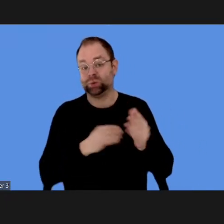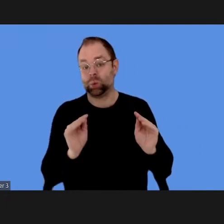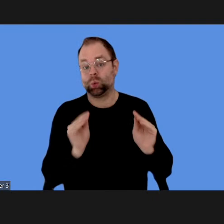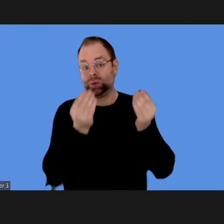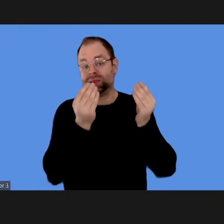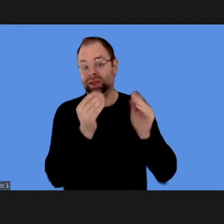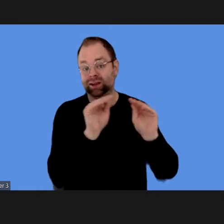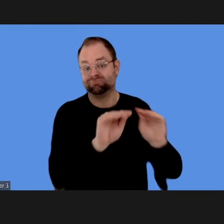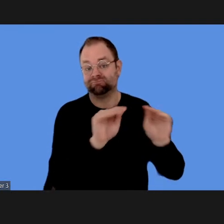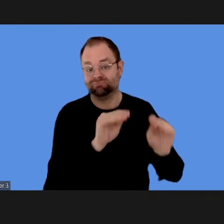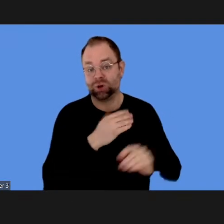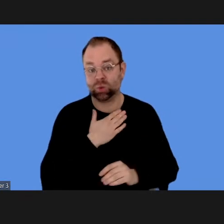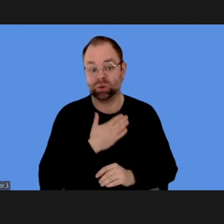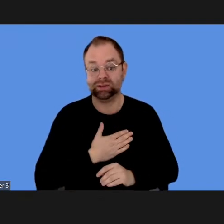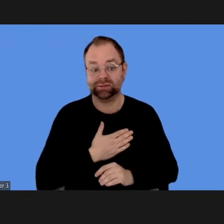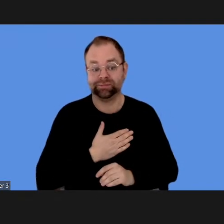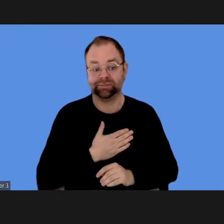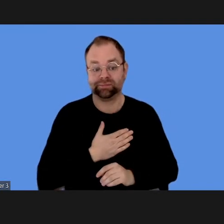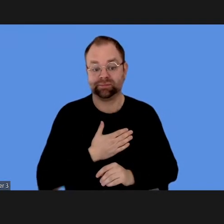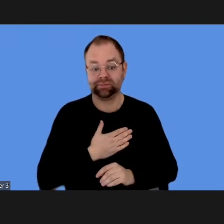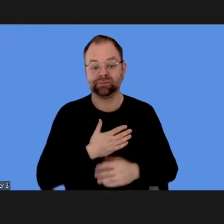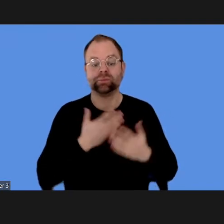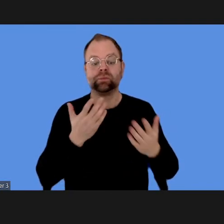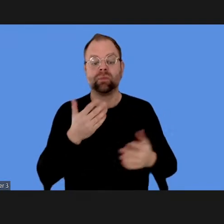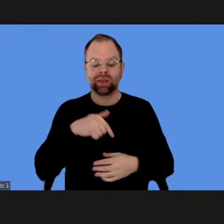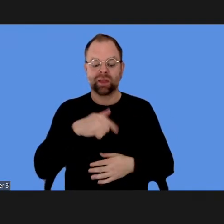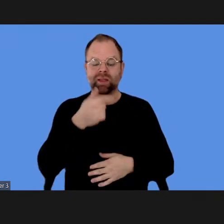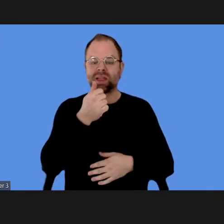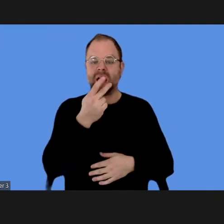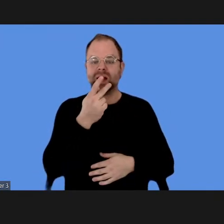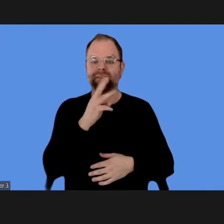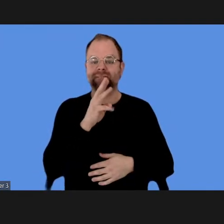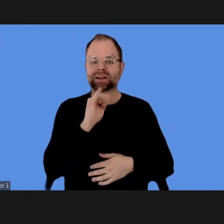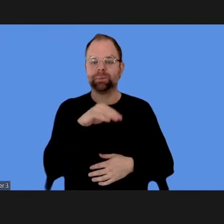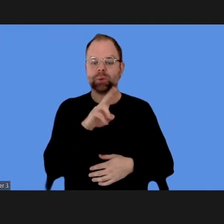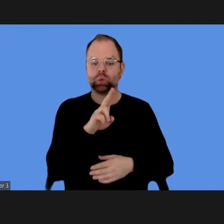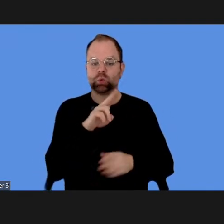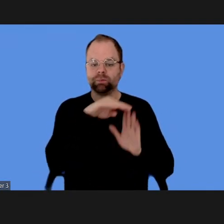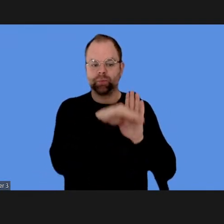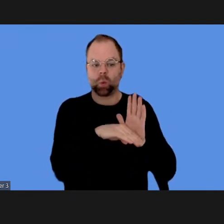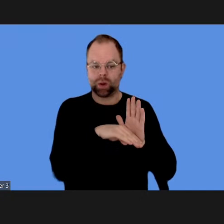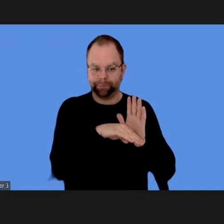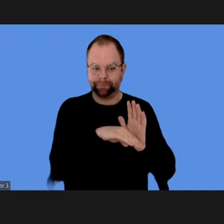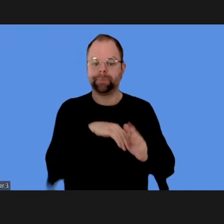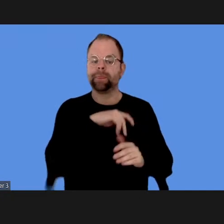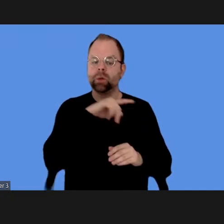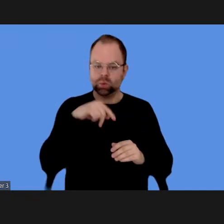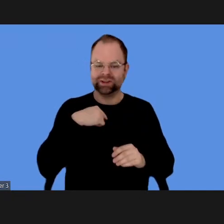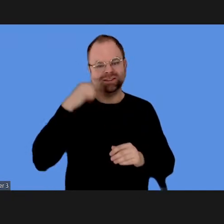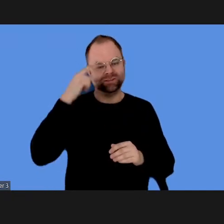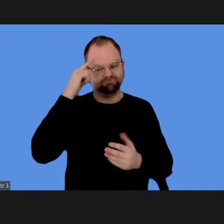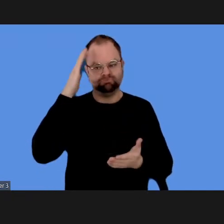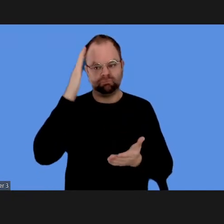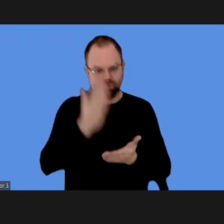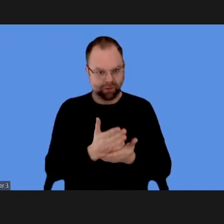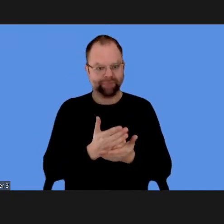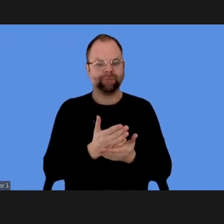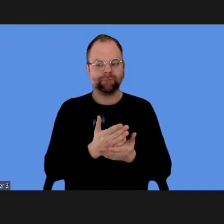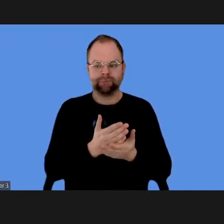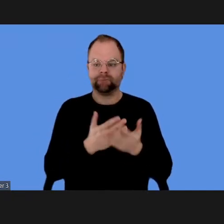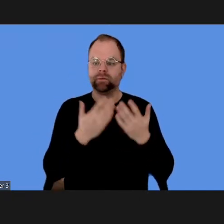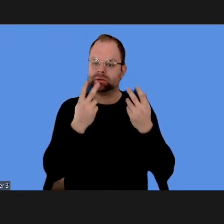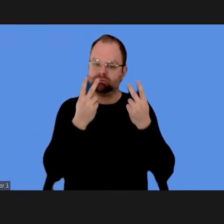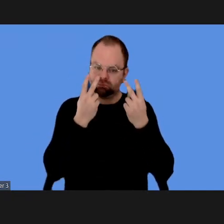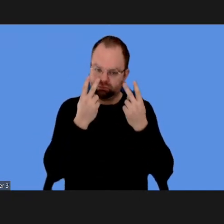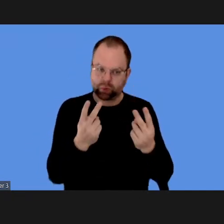to strengthen or to enhance our data availability and strengthen data systems on the continent,